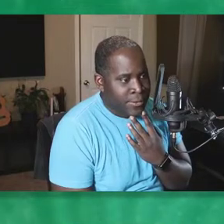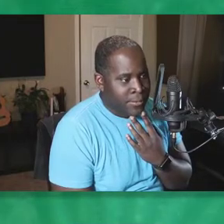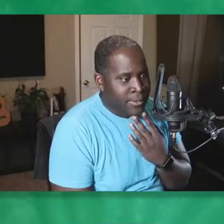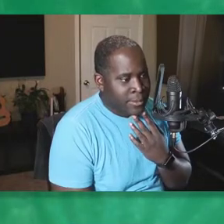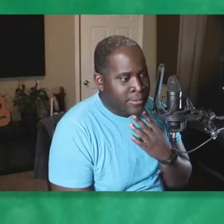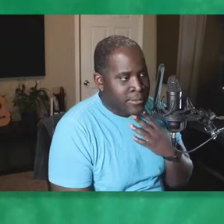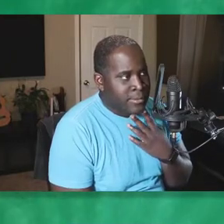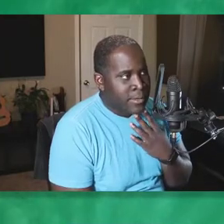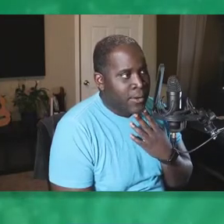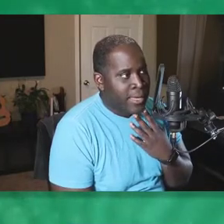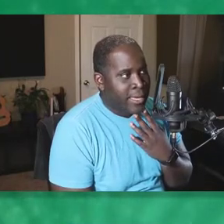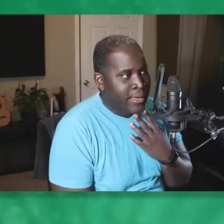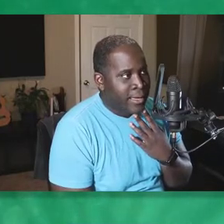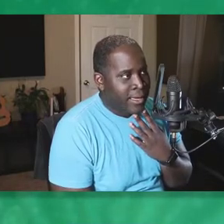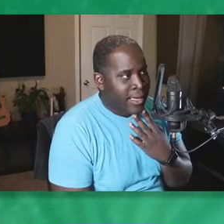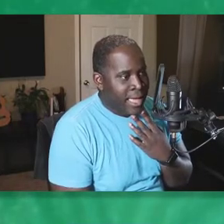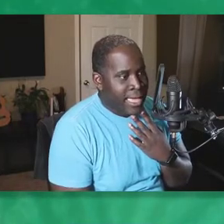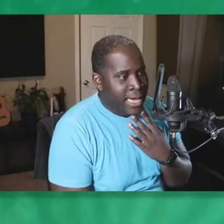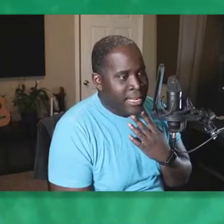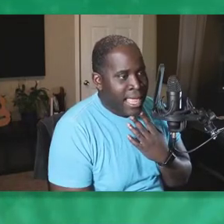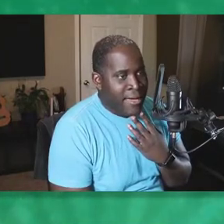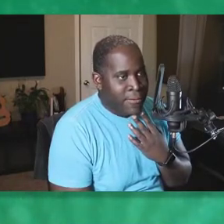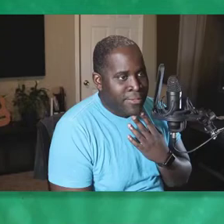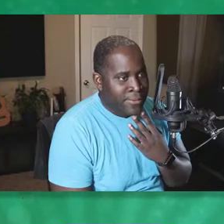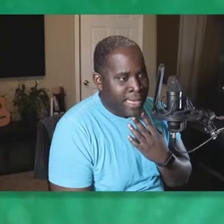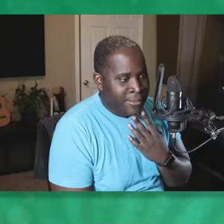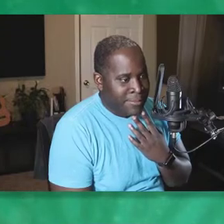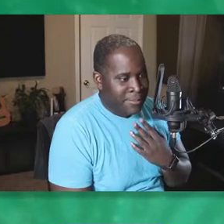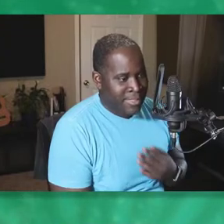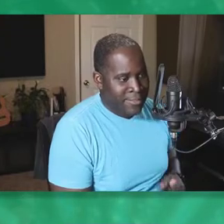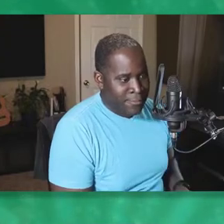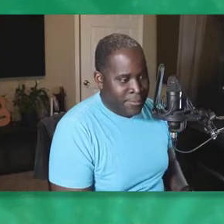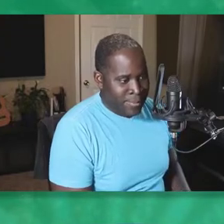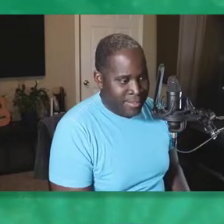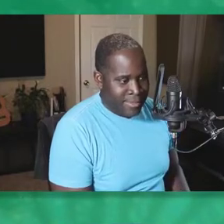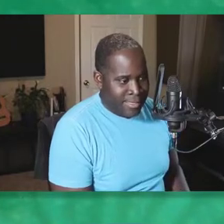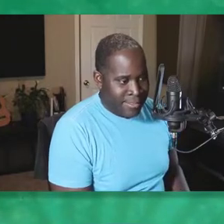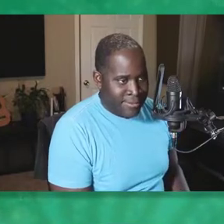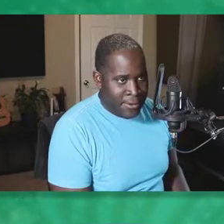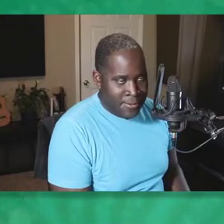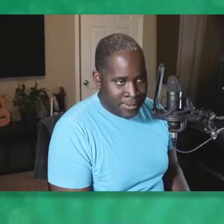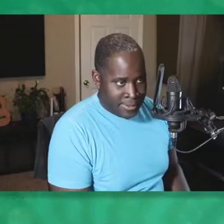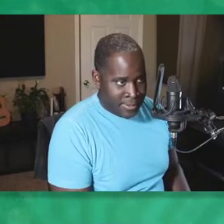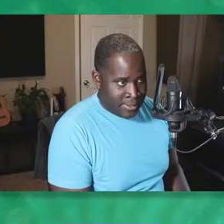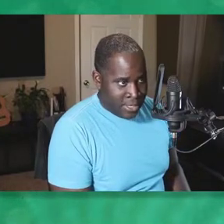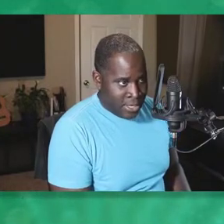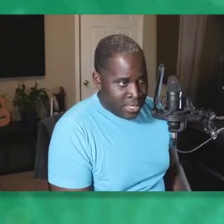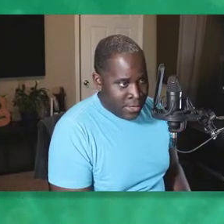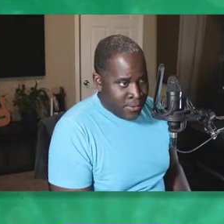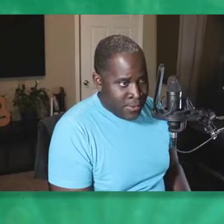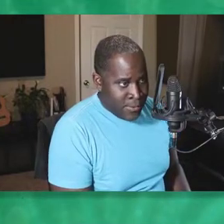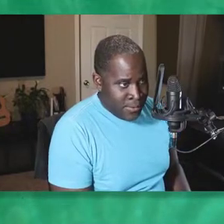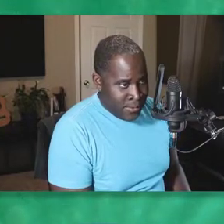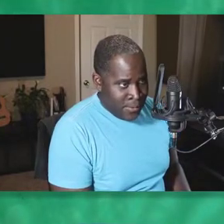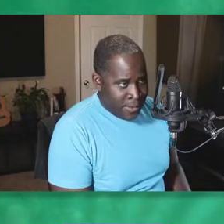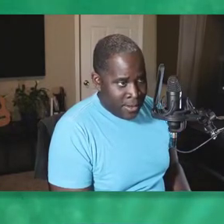person you. Okay. You don't. I got in halfway through that. Let's see that slow.